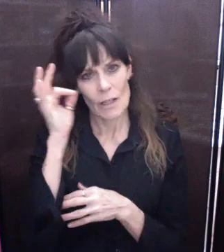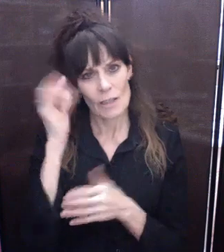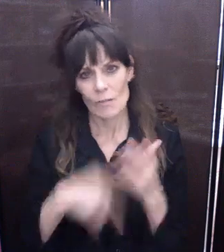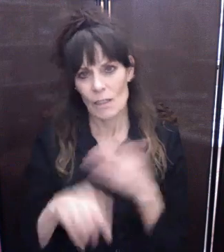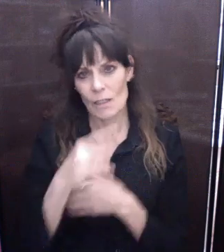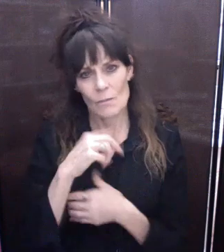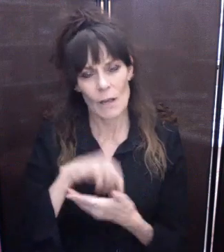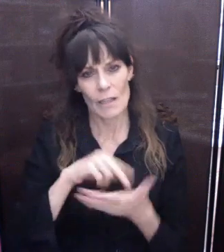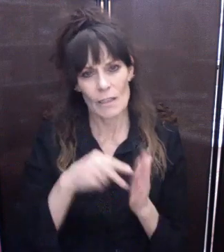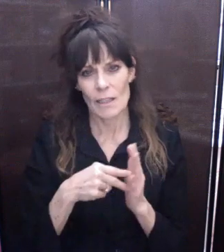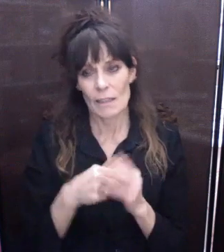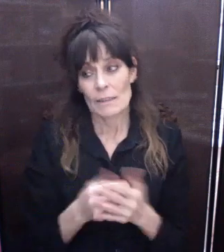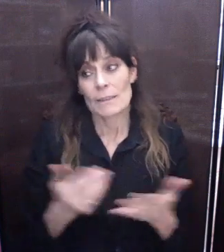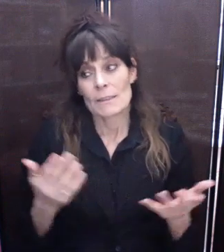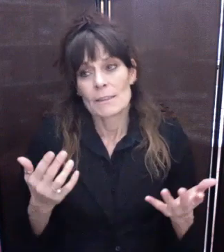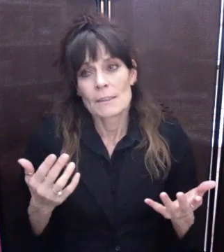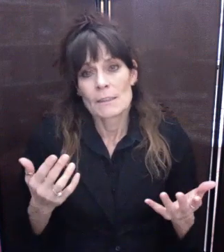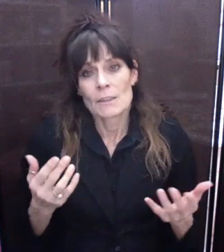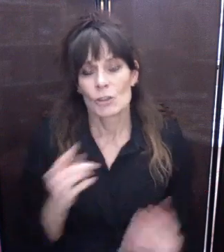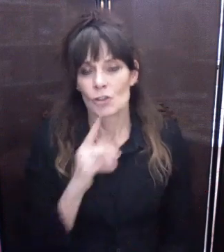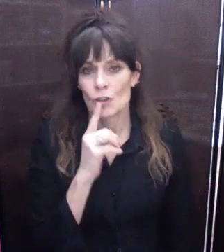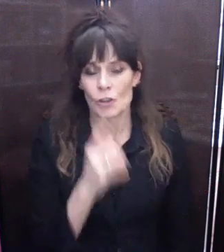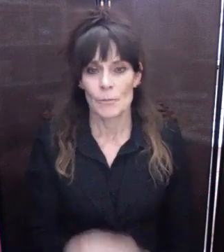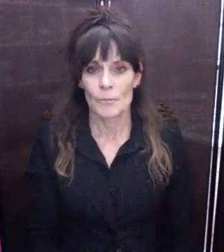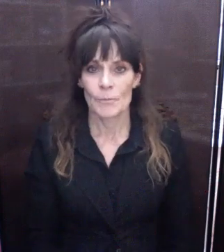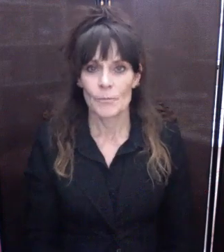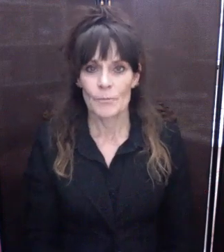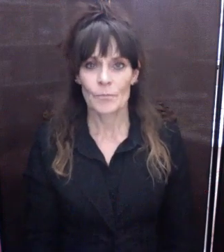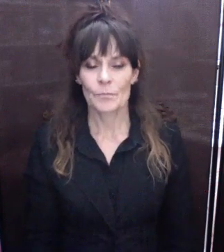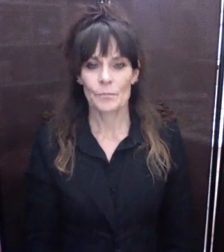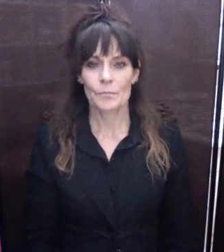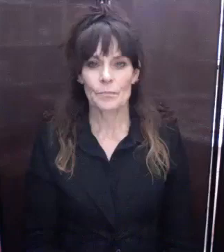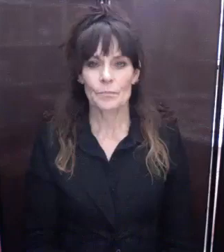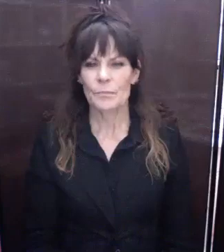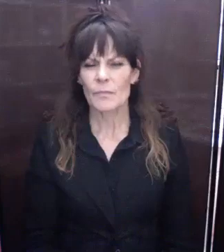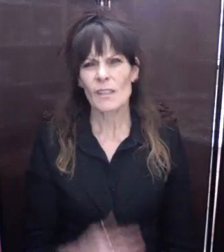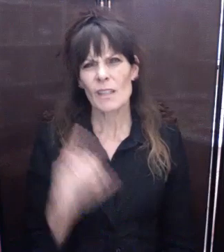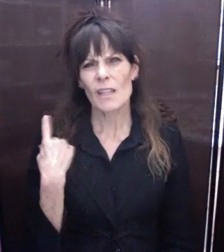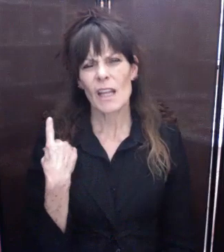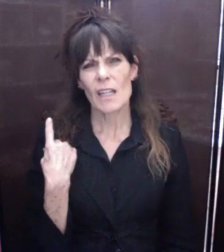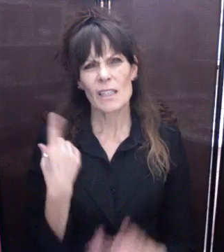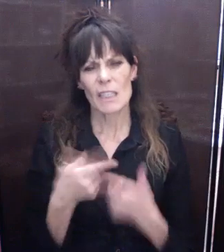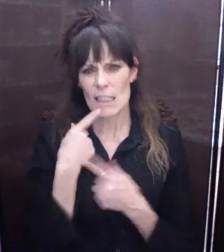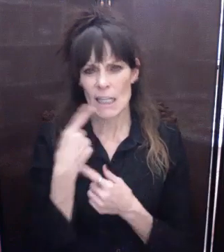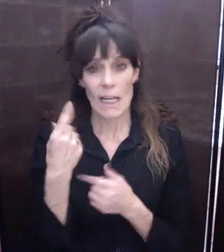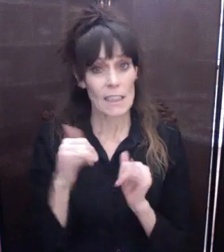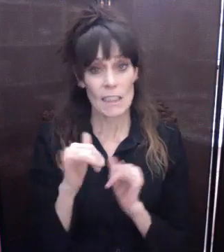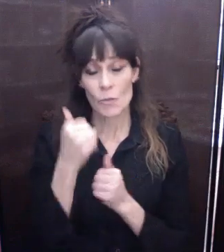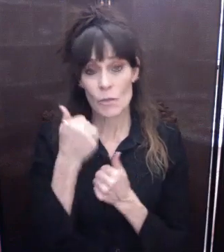I just sort of shrugged my shoulders and said, sure. And then he said something to me that I still remember. And I say to